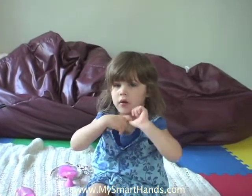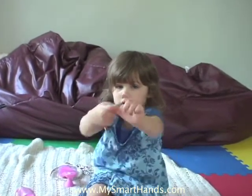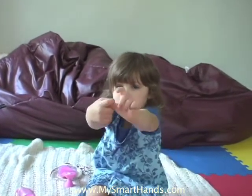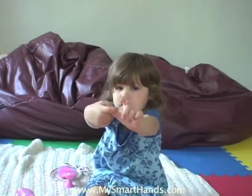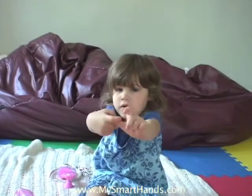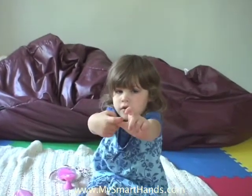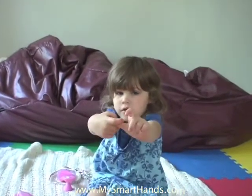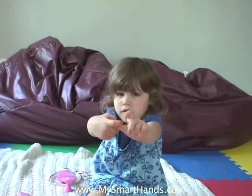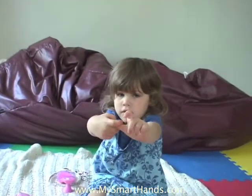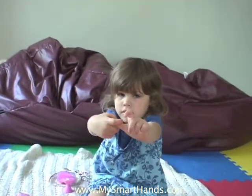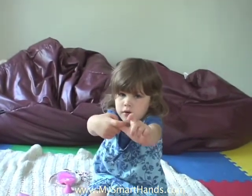Good.